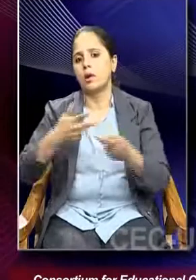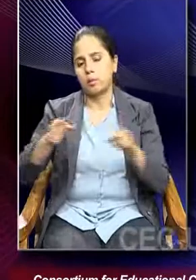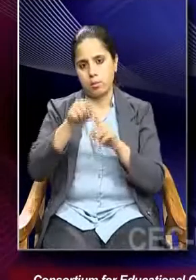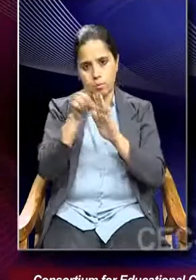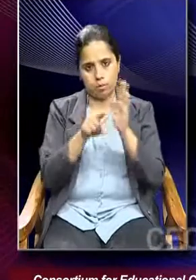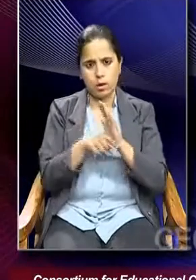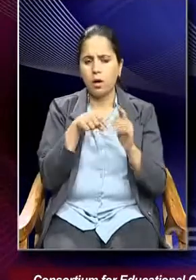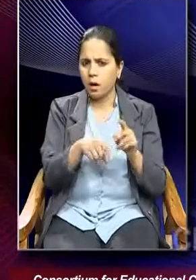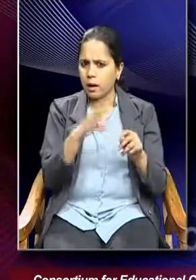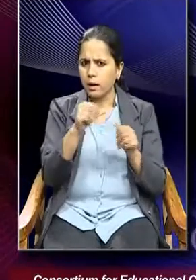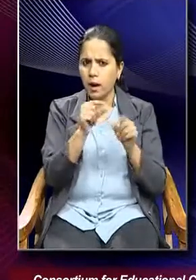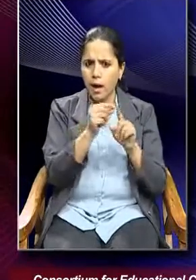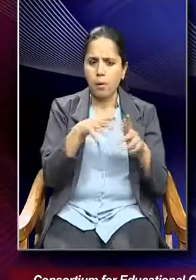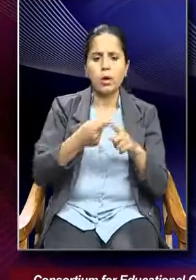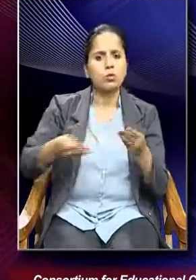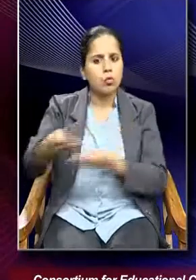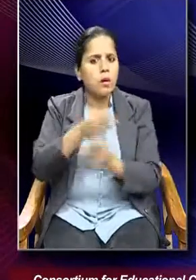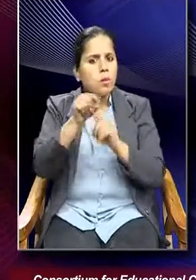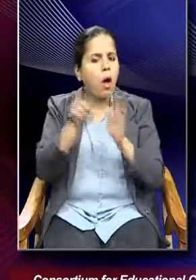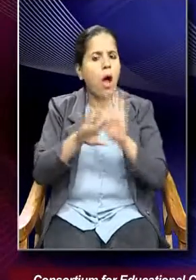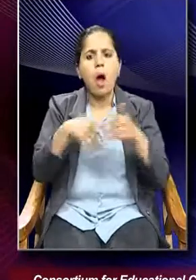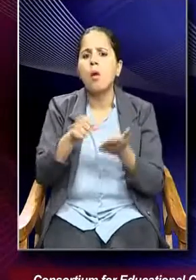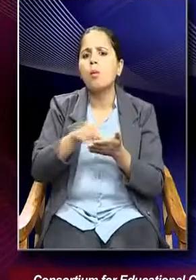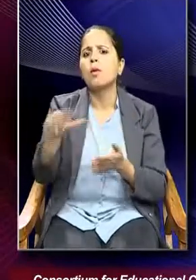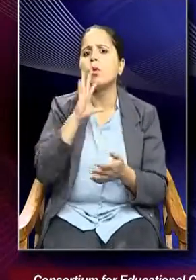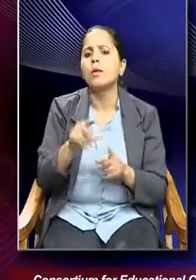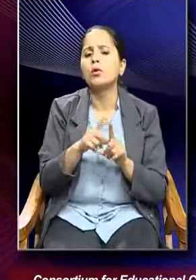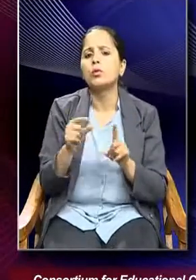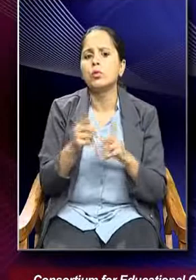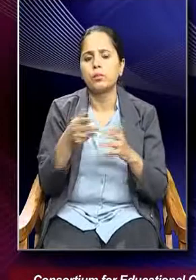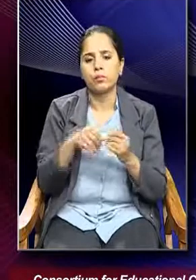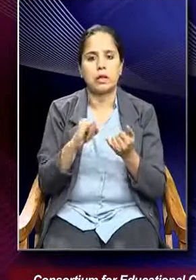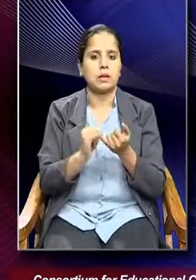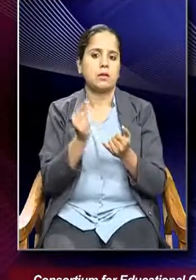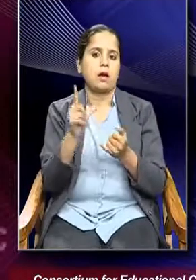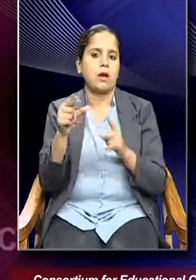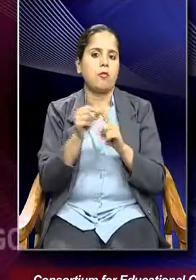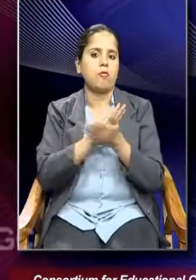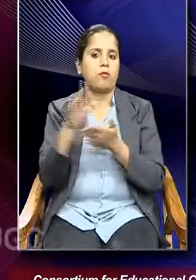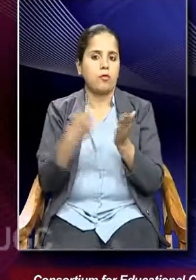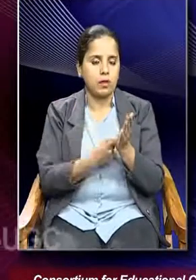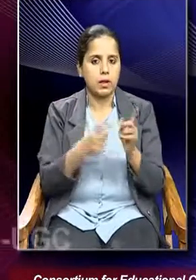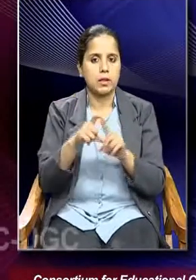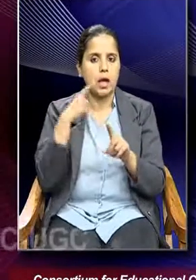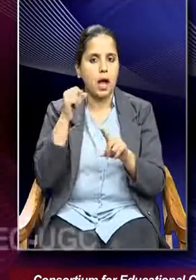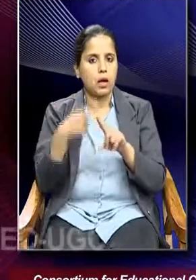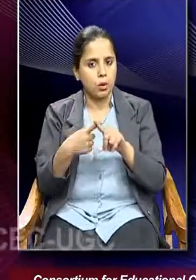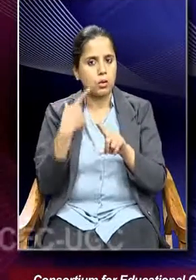cap and trade policy was implemented, this was named as sulfur dioxide allowance